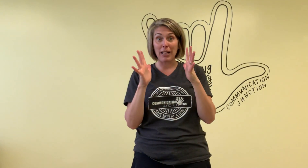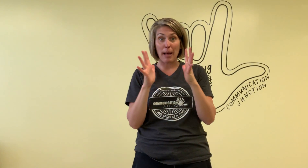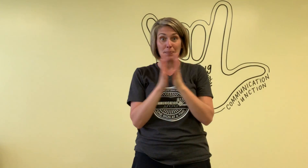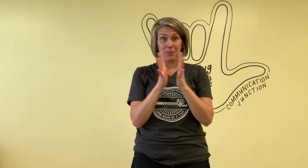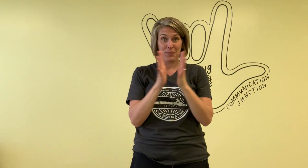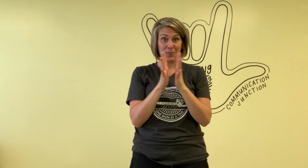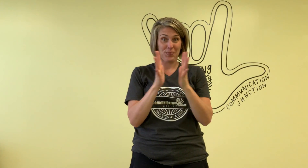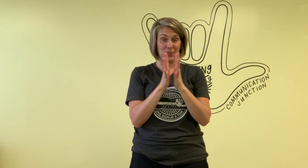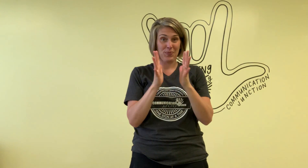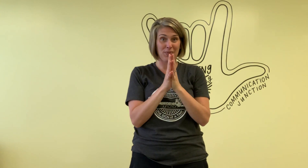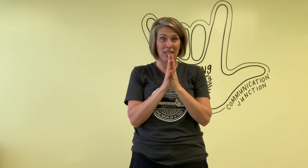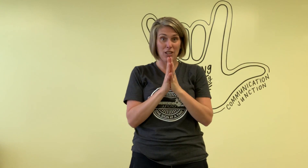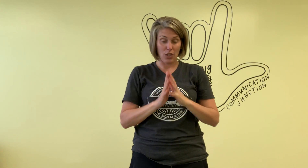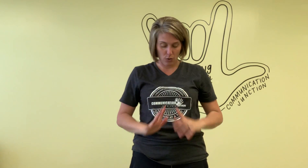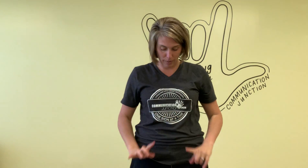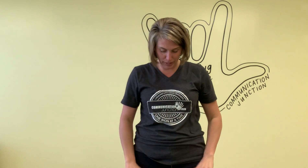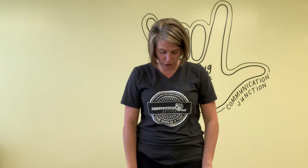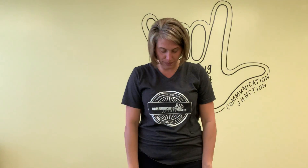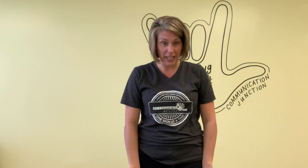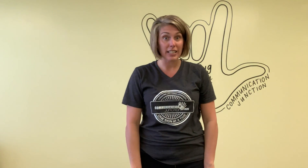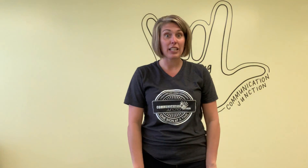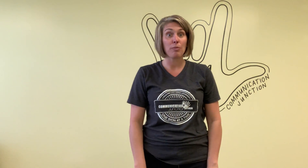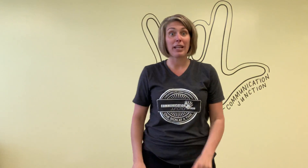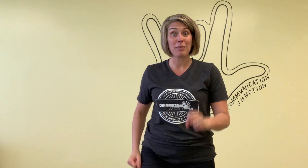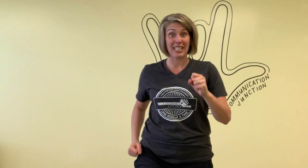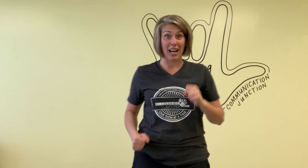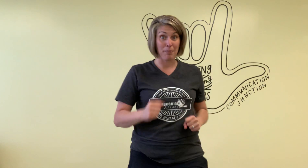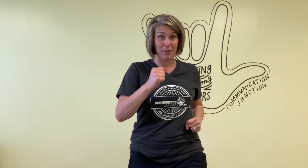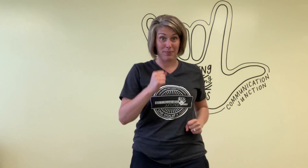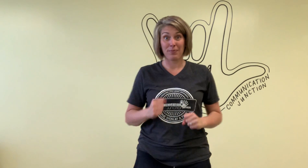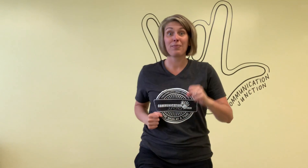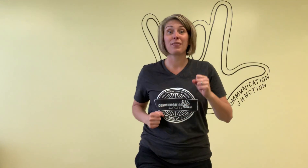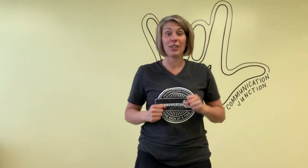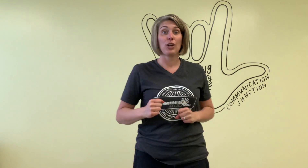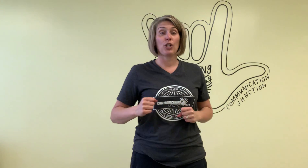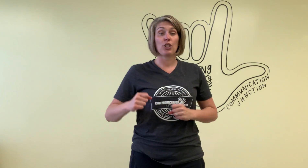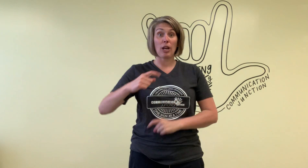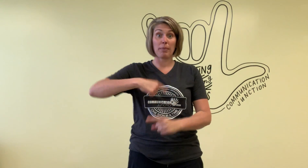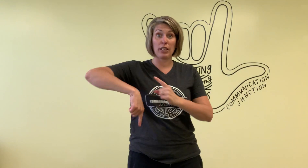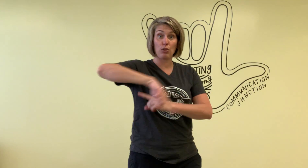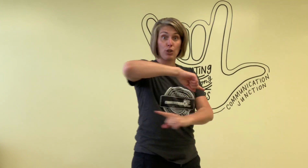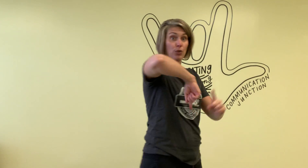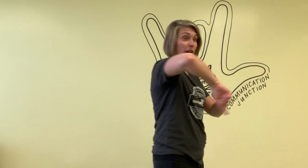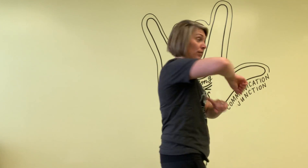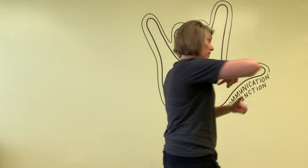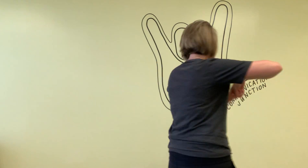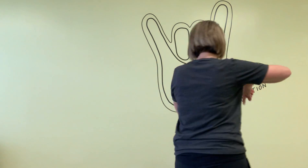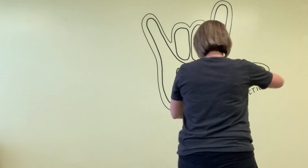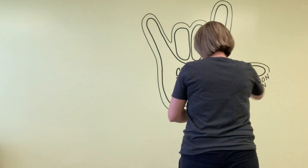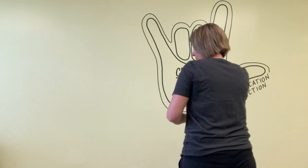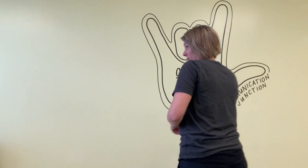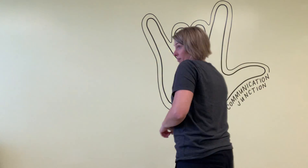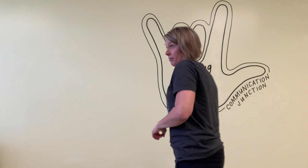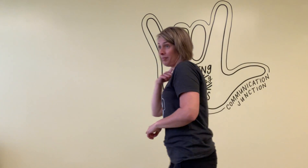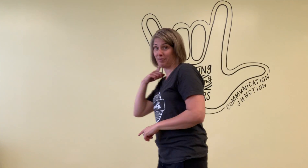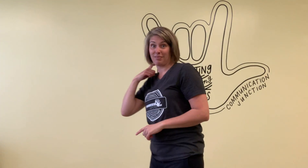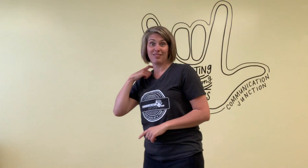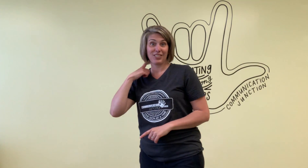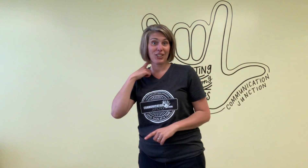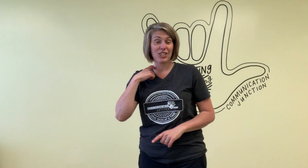clap? What about your feet? Can you make them stomp? Good job. Can you turn around? Good job.